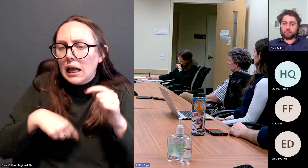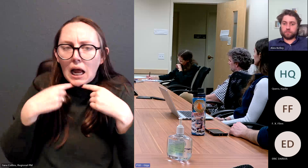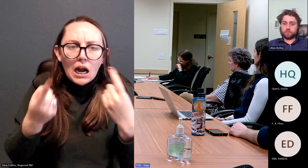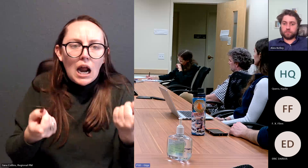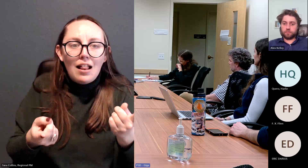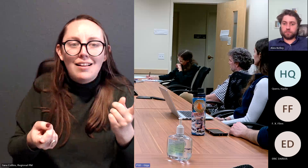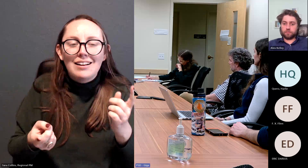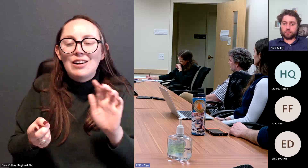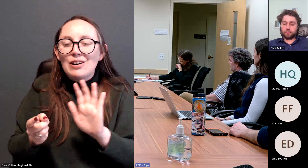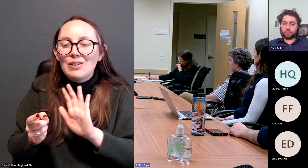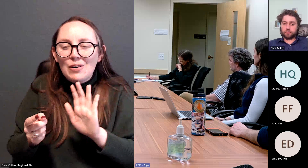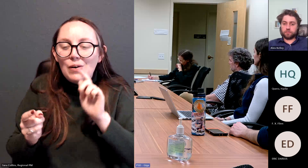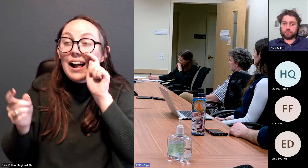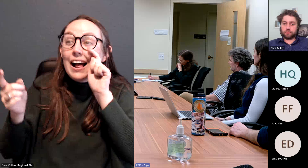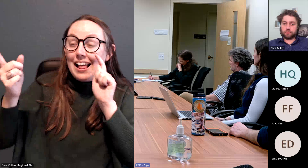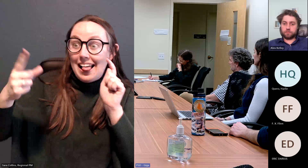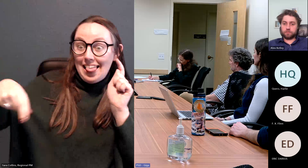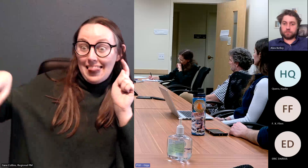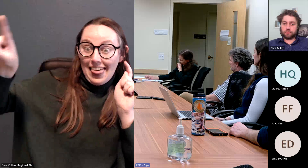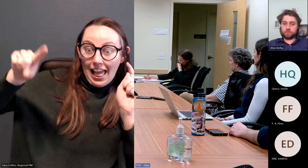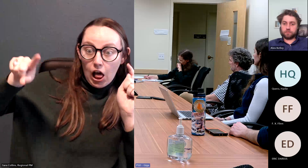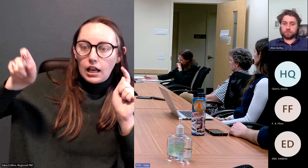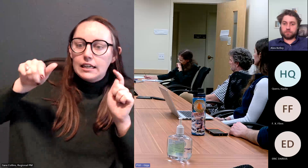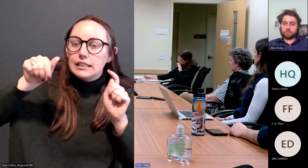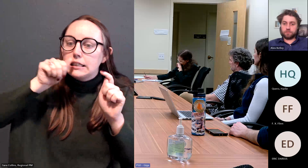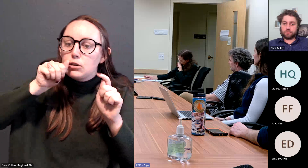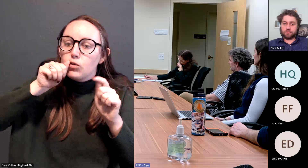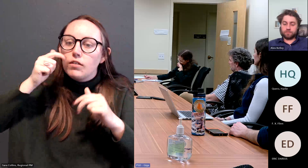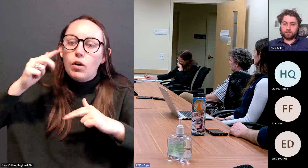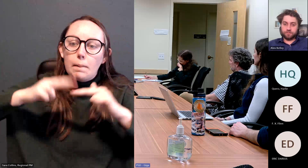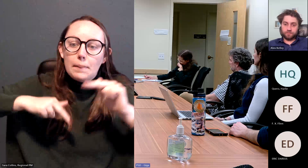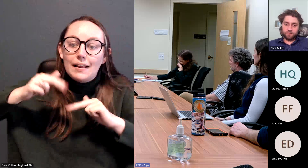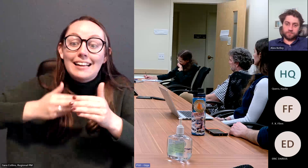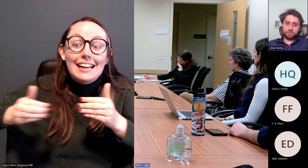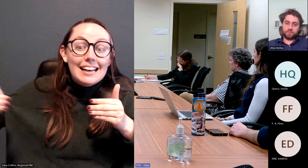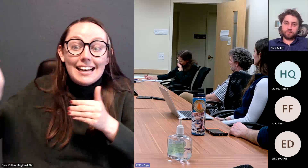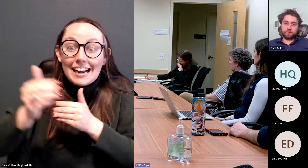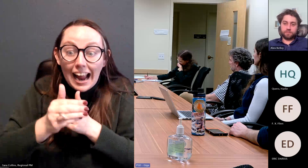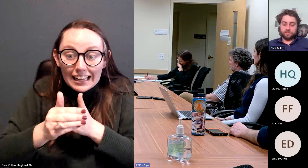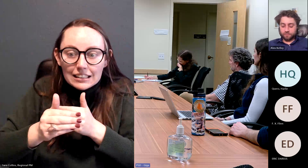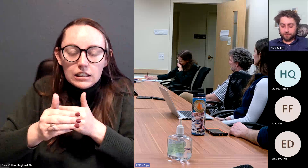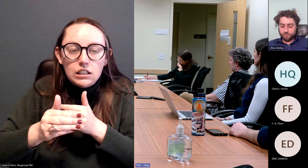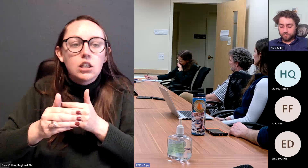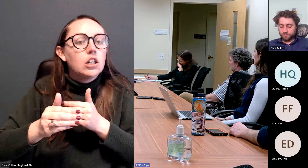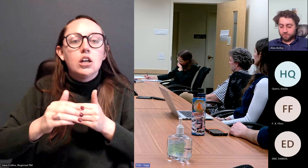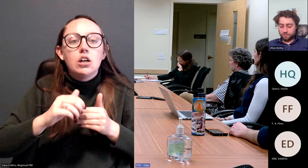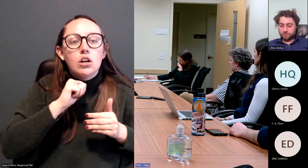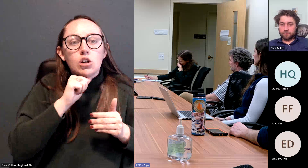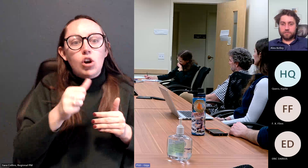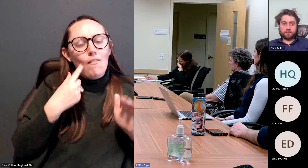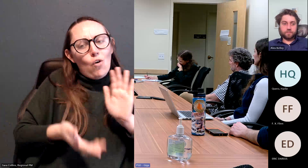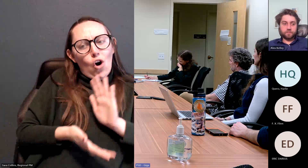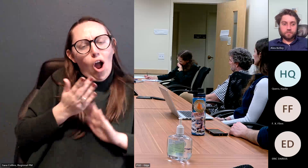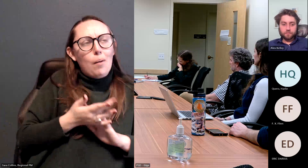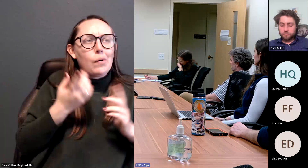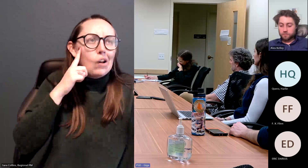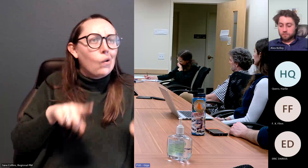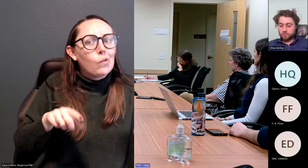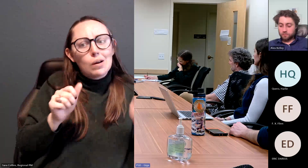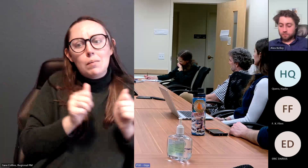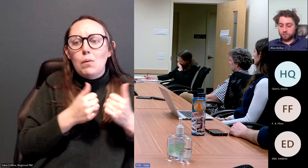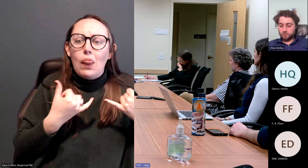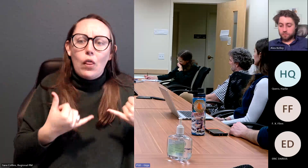to build next so that Comcast or Consolidated doesn't run out ahead of them. They don't need secrecy for what their operator agreement with Waitsfield is.